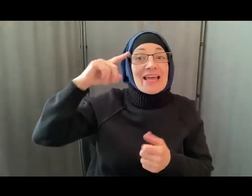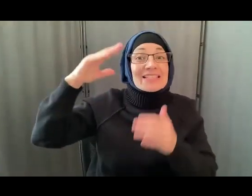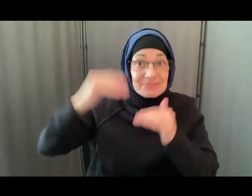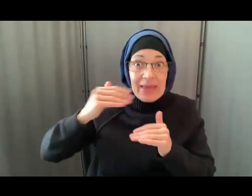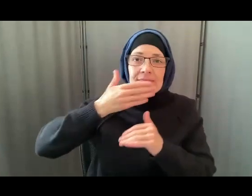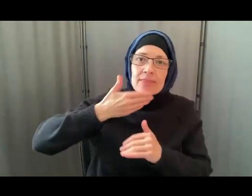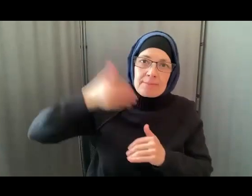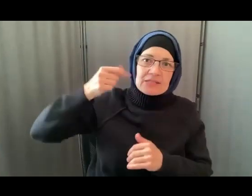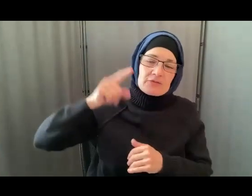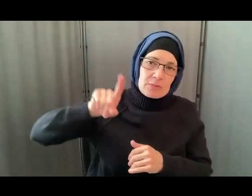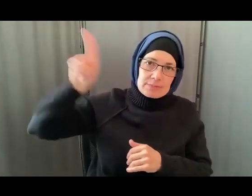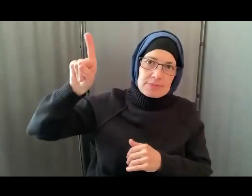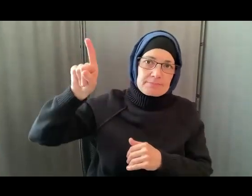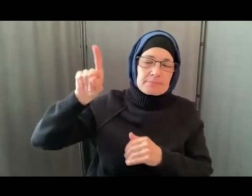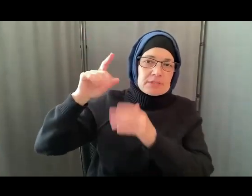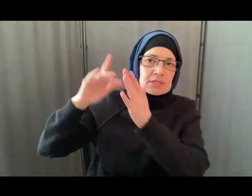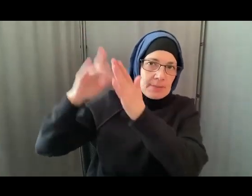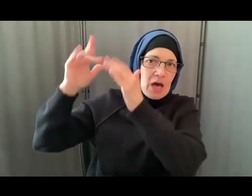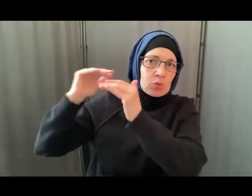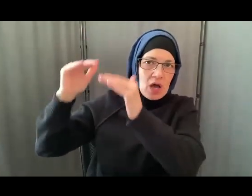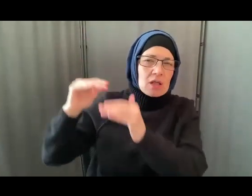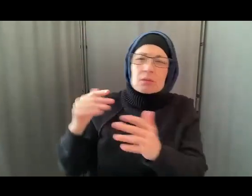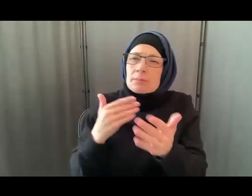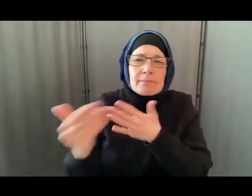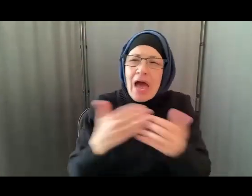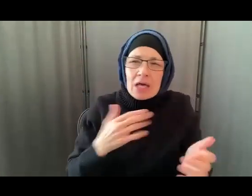Even at our worst times.